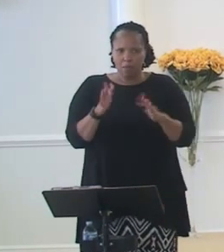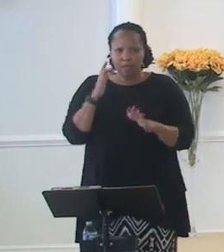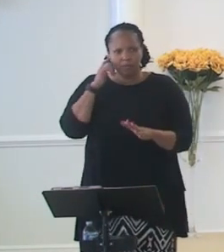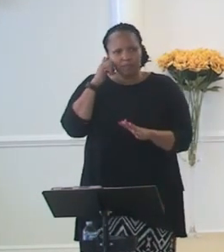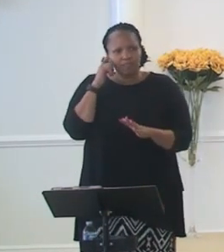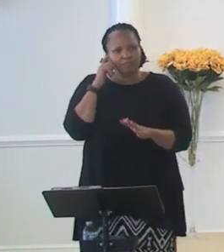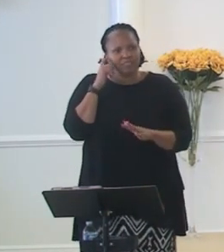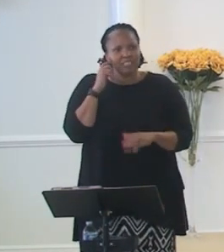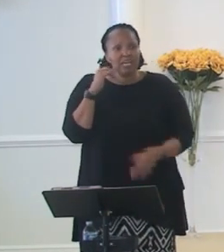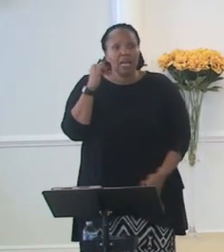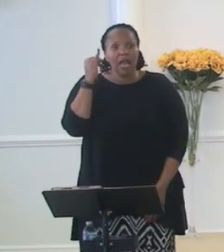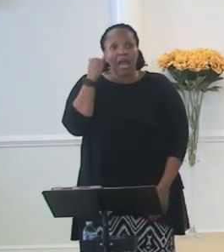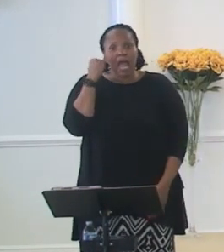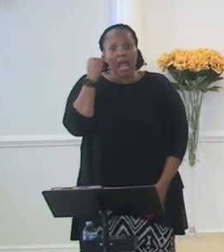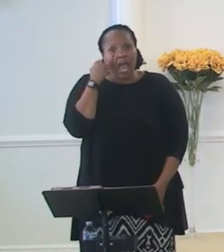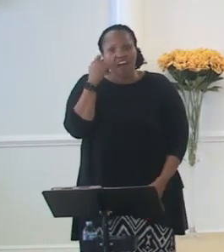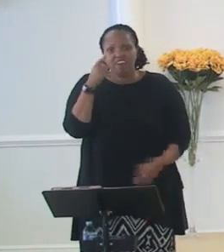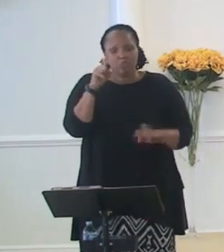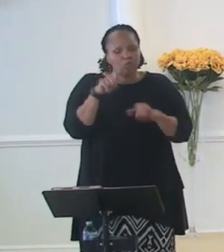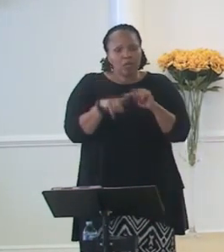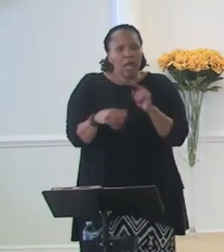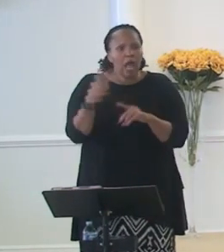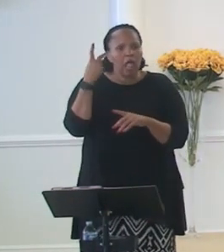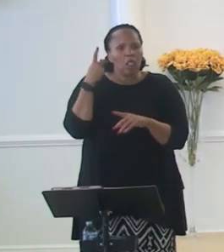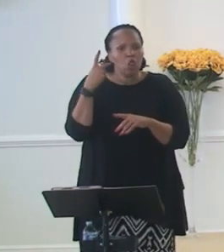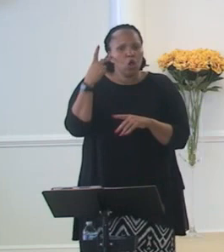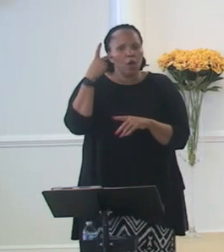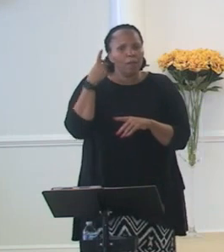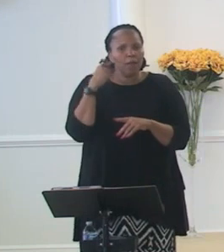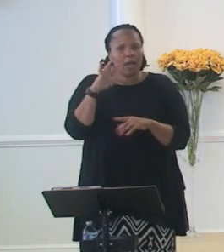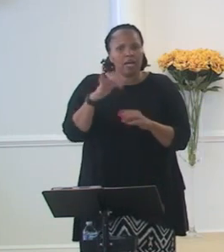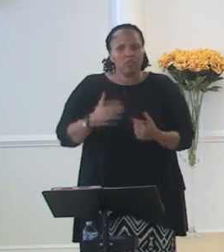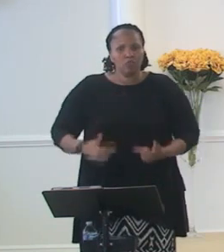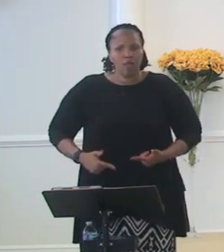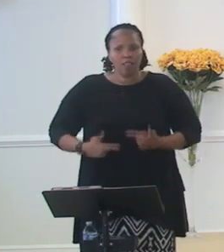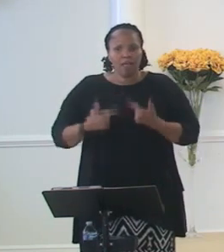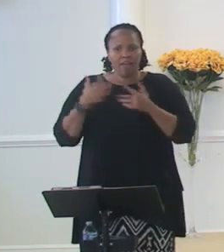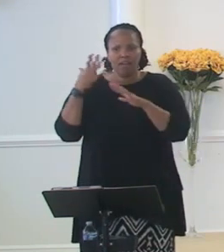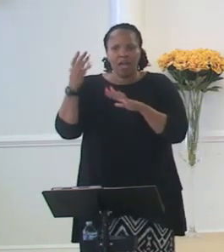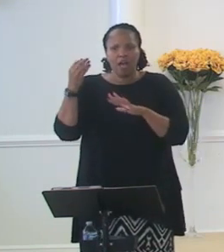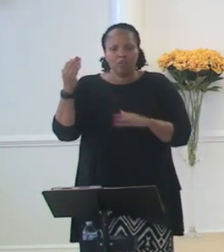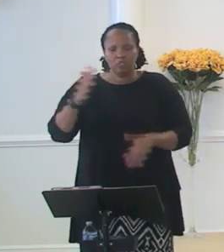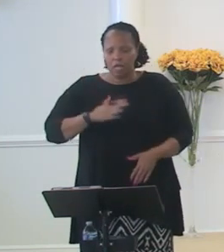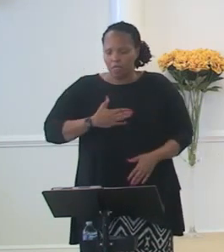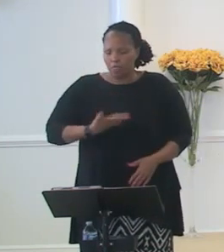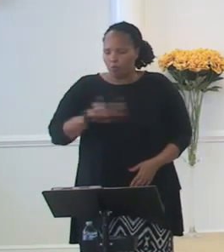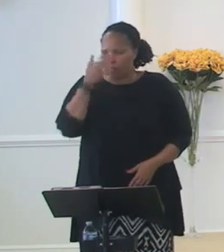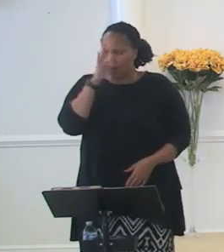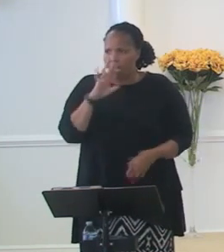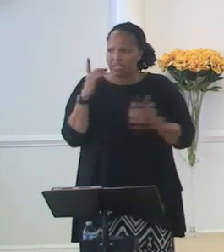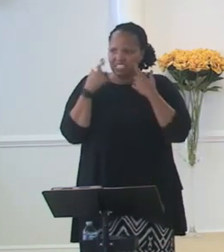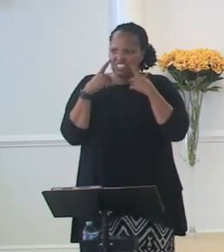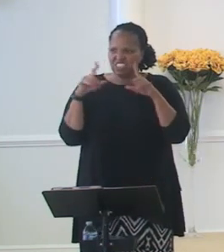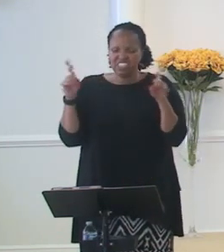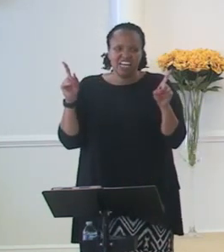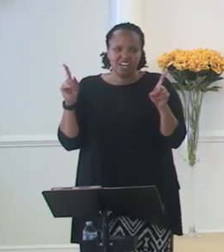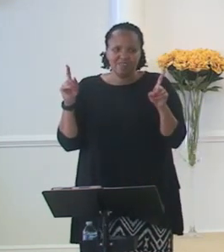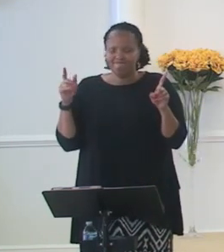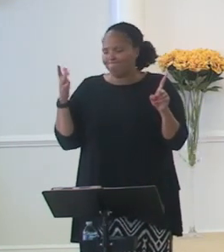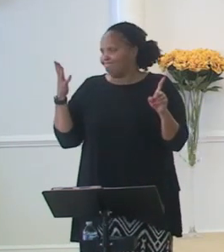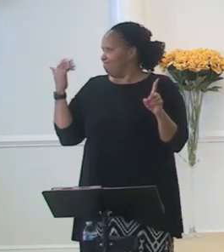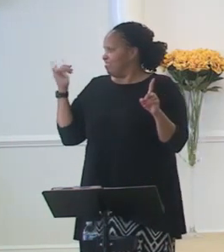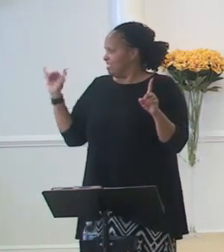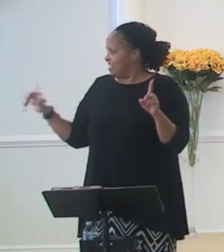If you cannot look back at your life and outside of the will of God and realize and declare that it's been wasted, then you